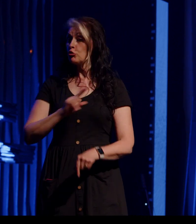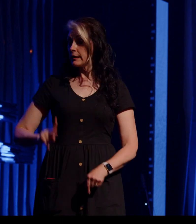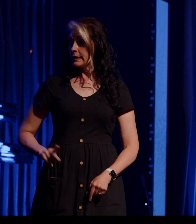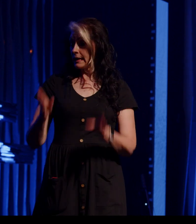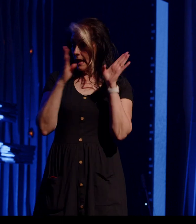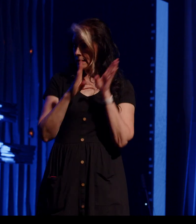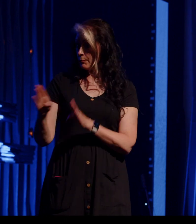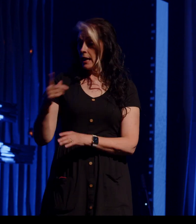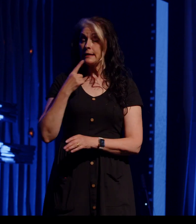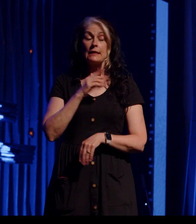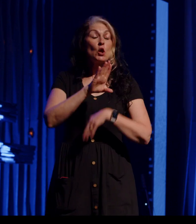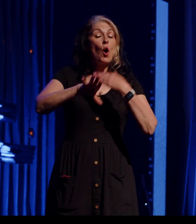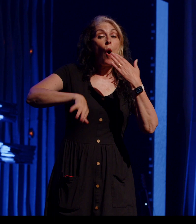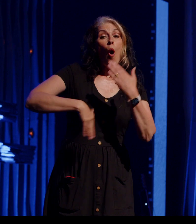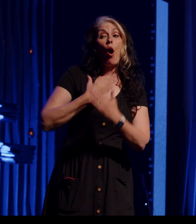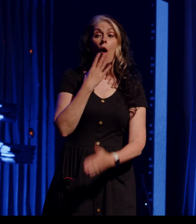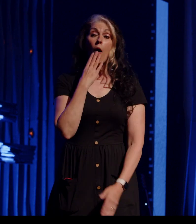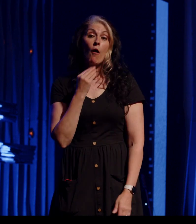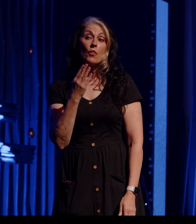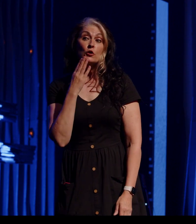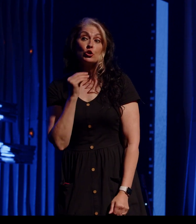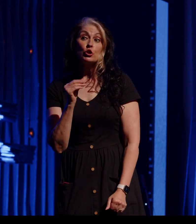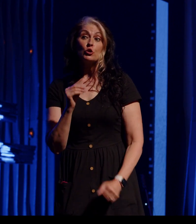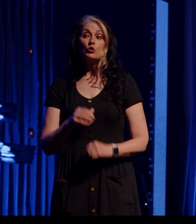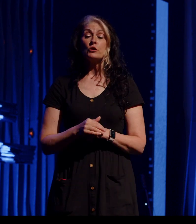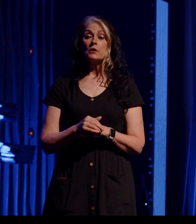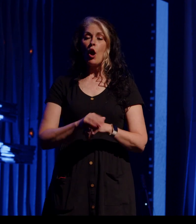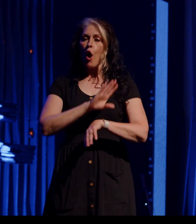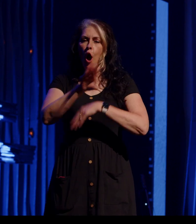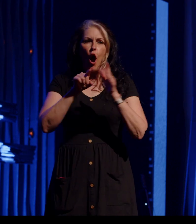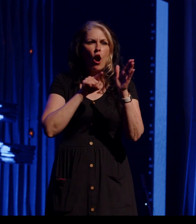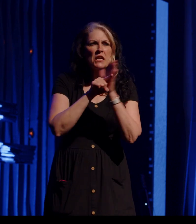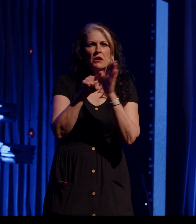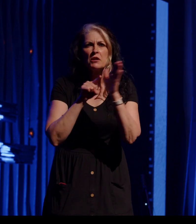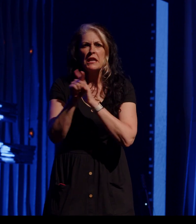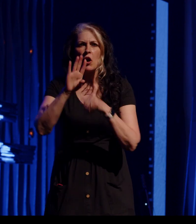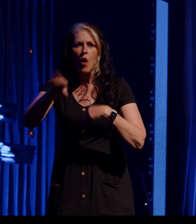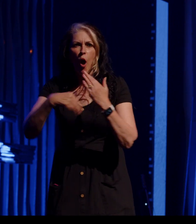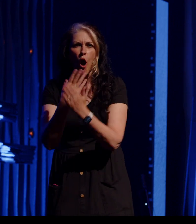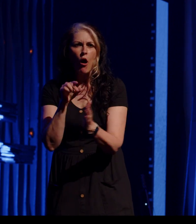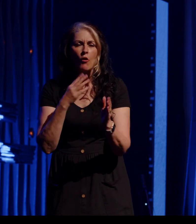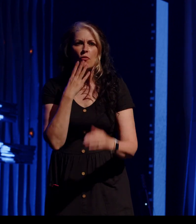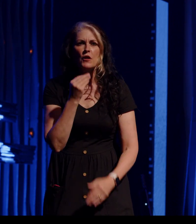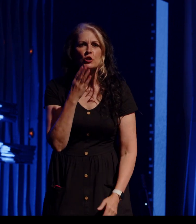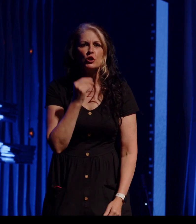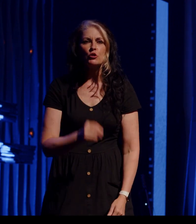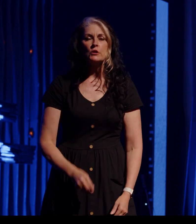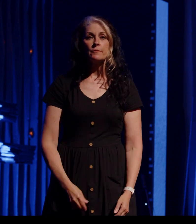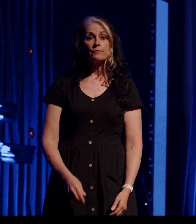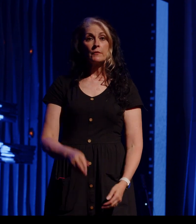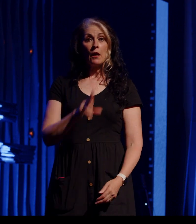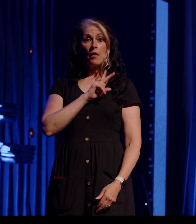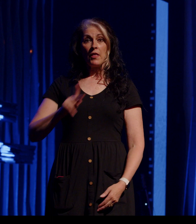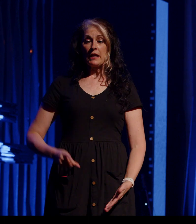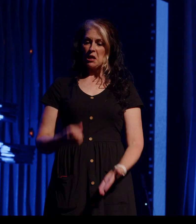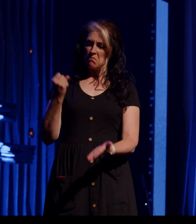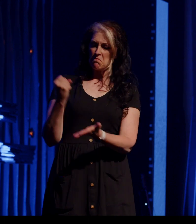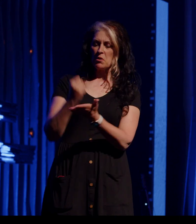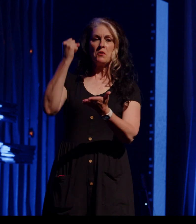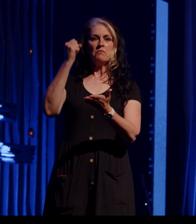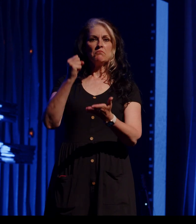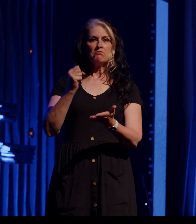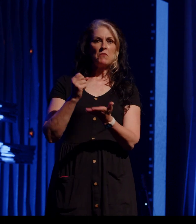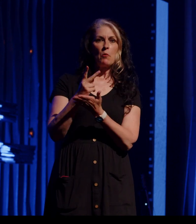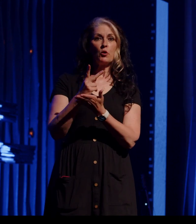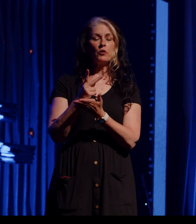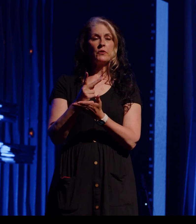including Mordecai and Esther, all killed. The king put his stamp of approval on that.